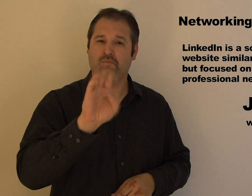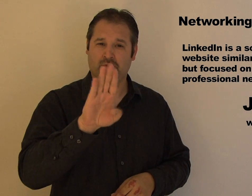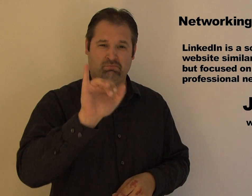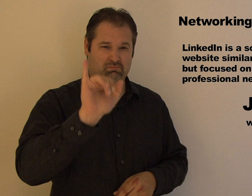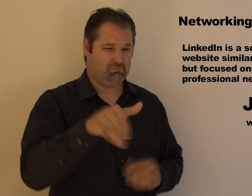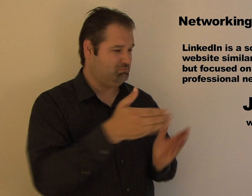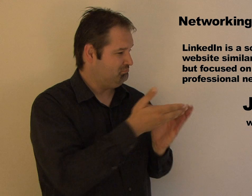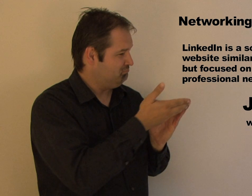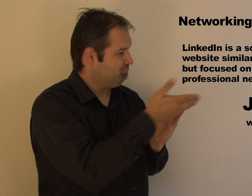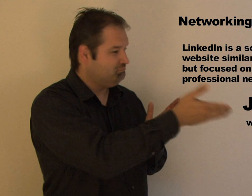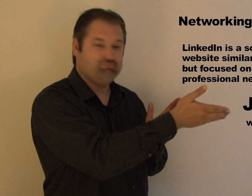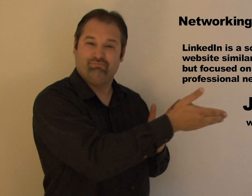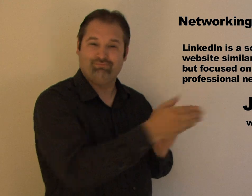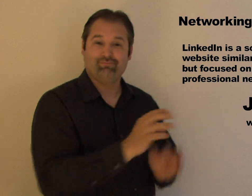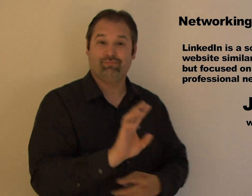www.linkedin.com.